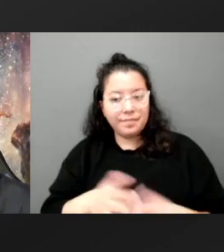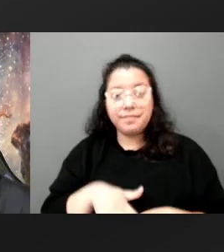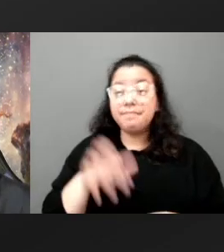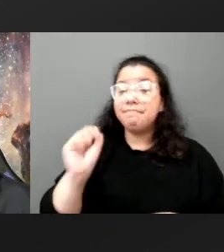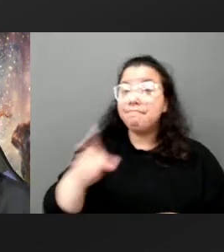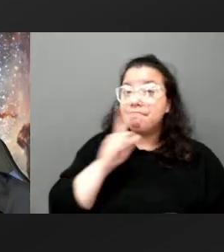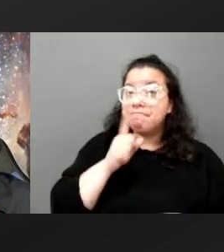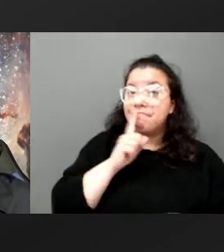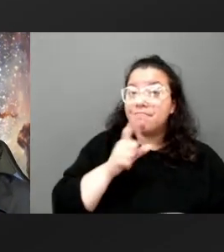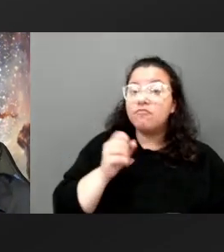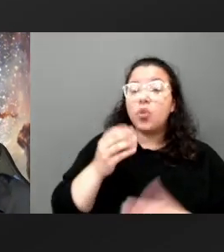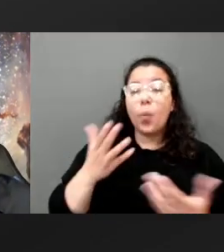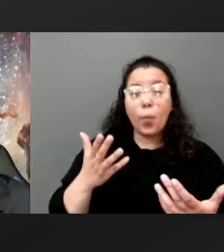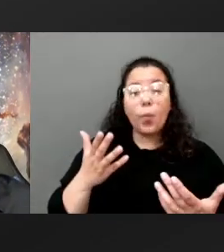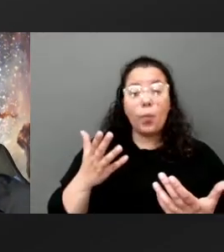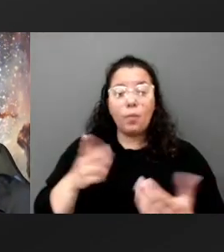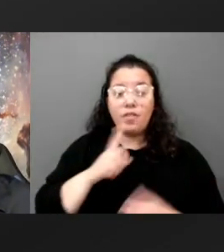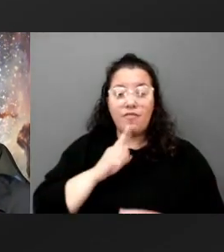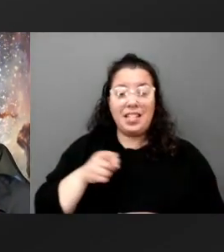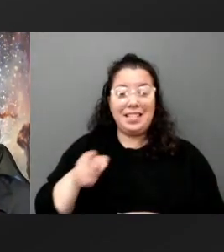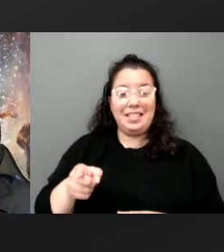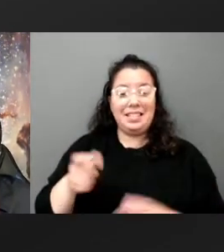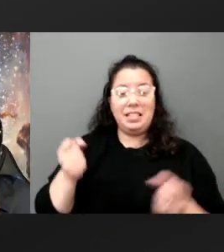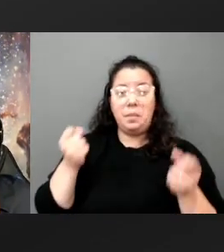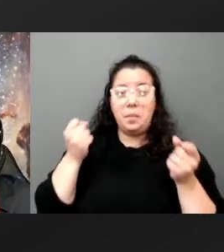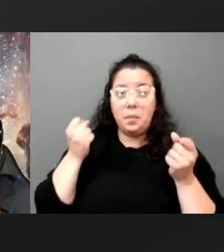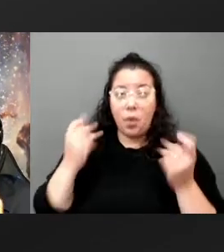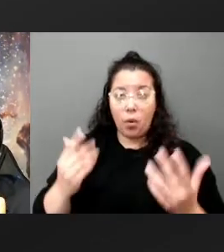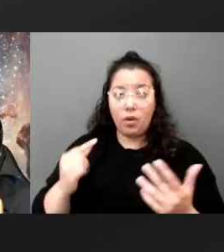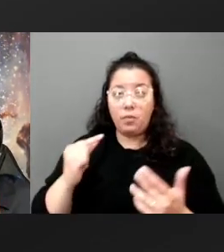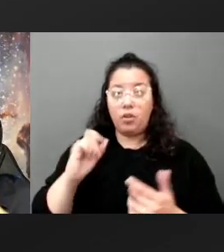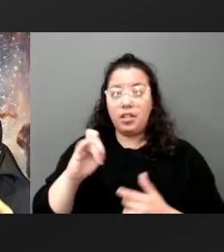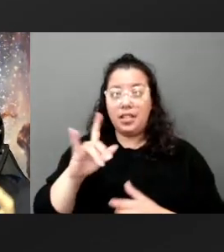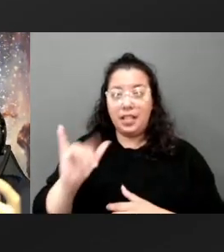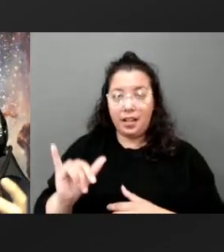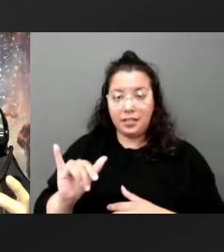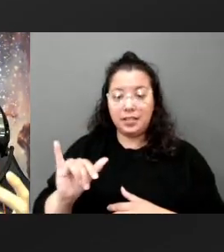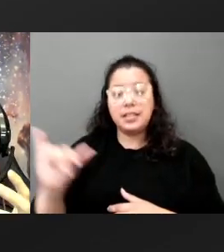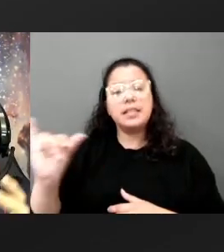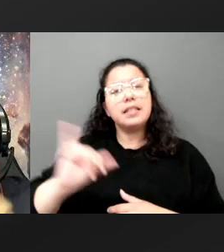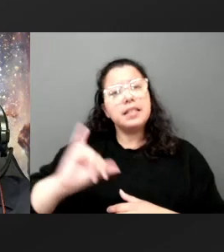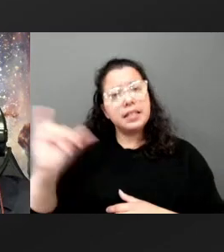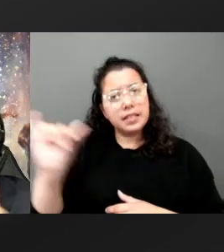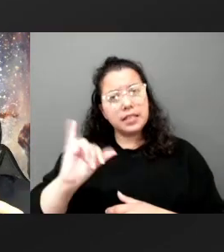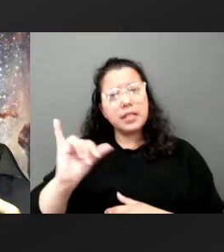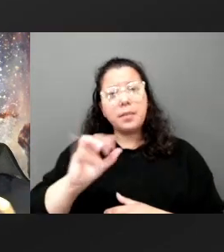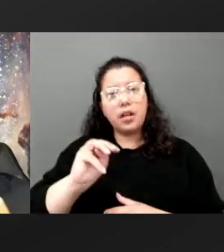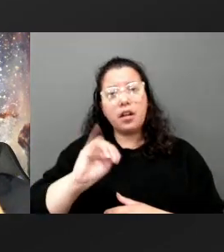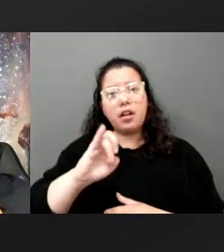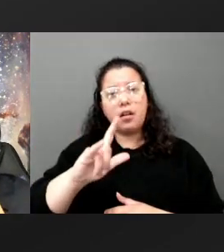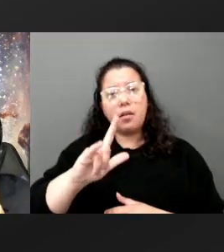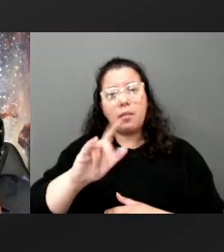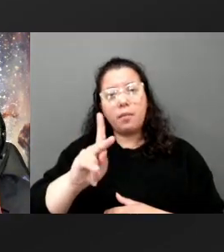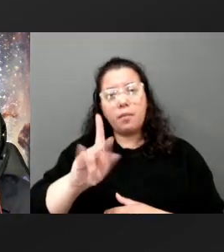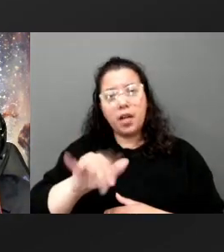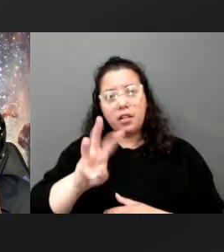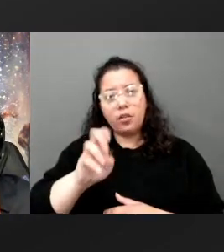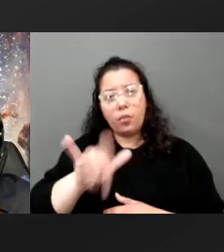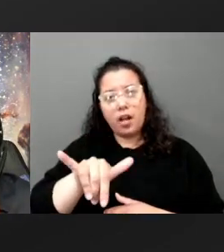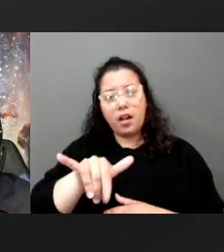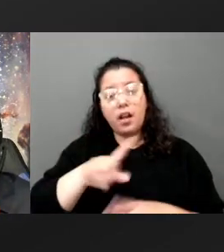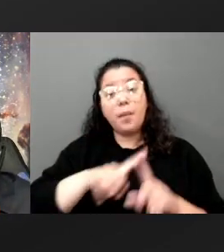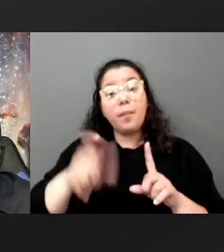actually multiple galaxies similar to our own Milky Way, except instead of living largely in isolation with